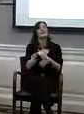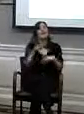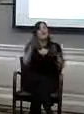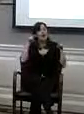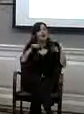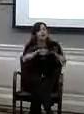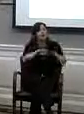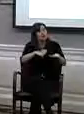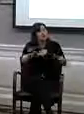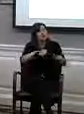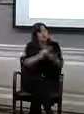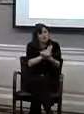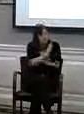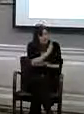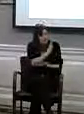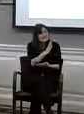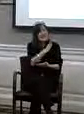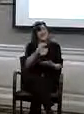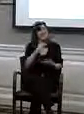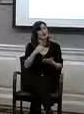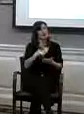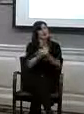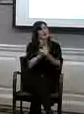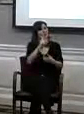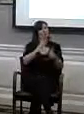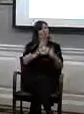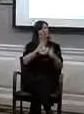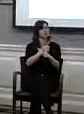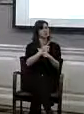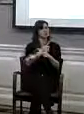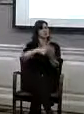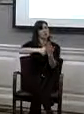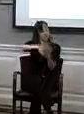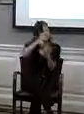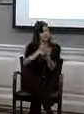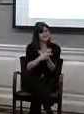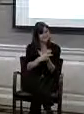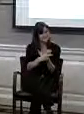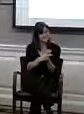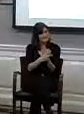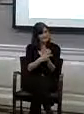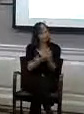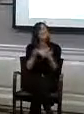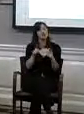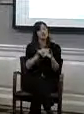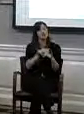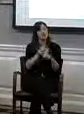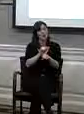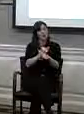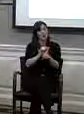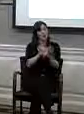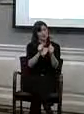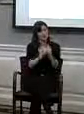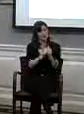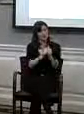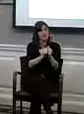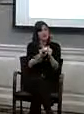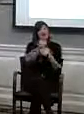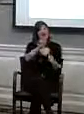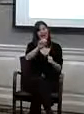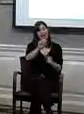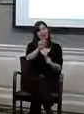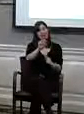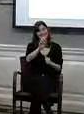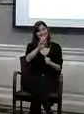and the rights-based approach to programming. She's also worked for the Ford Foundation, Amnesty International, and a range of